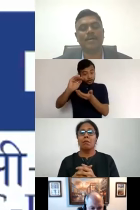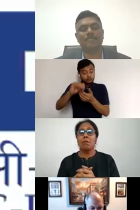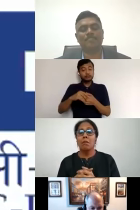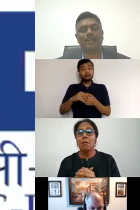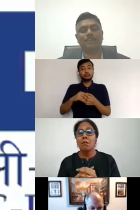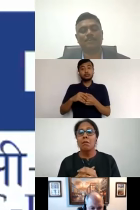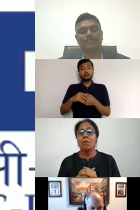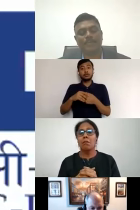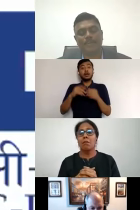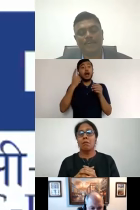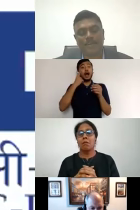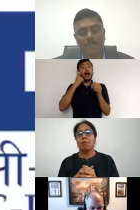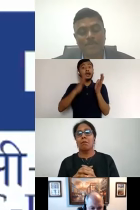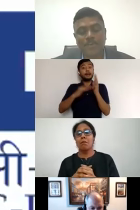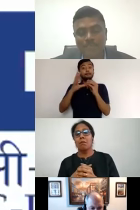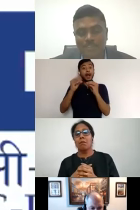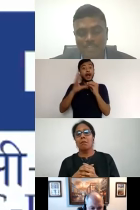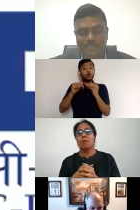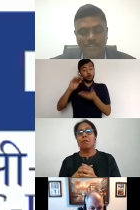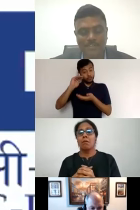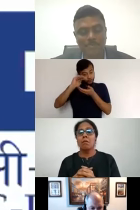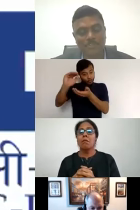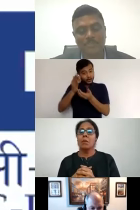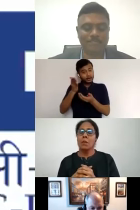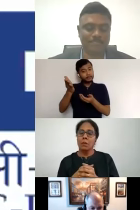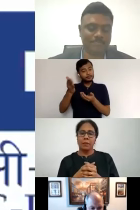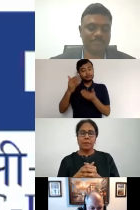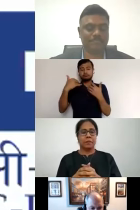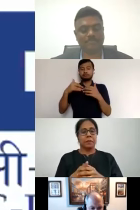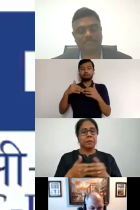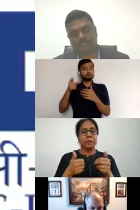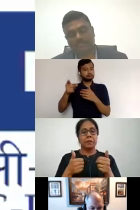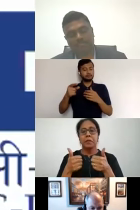by I.M. Bangalore. Happy to have you with us, sir. Over to you.